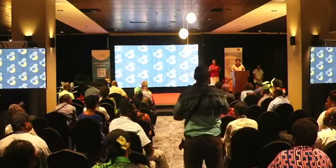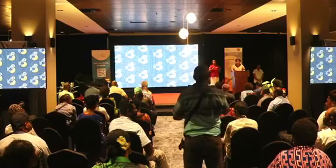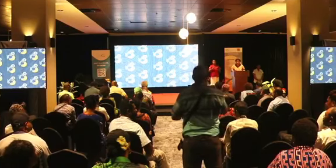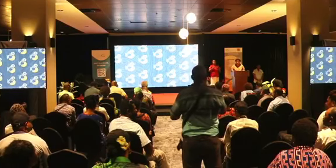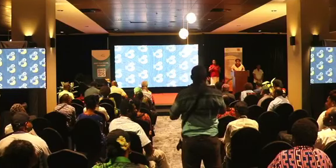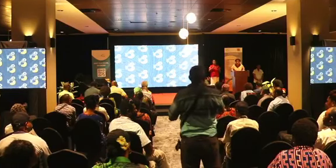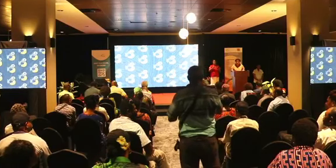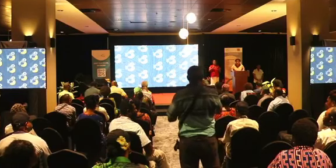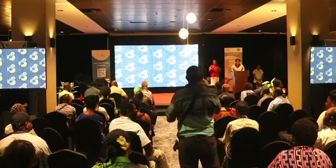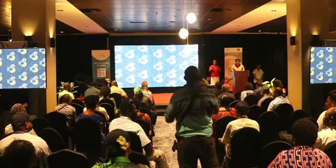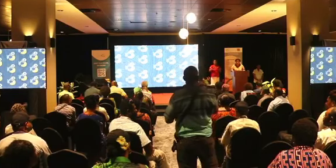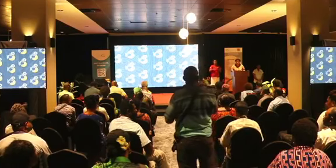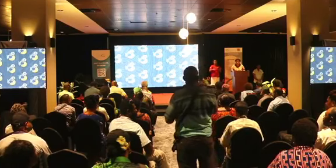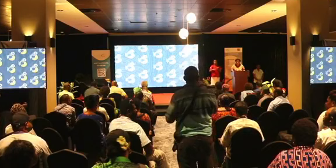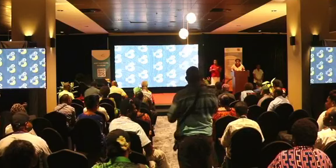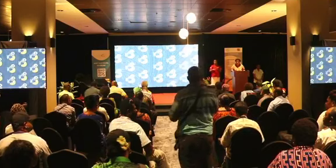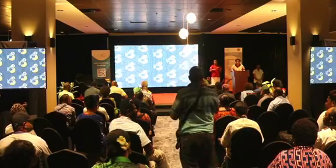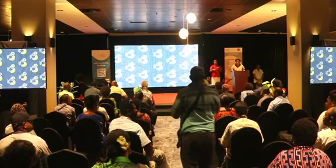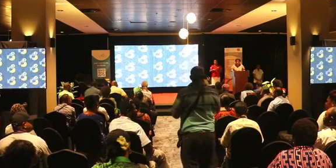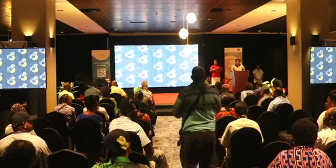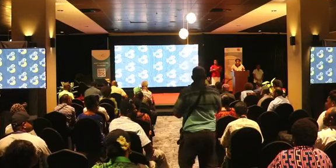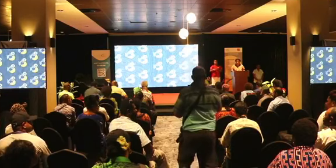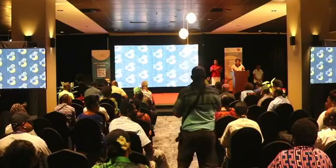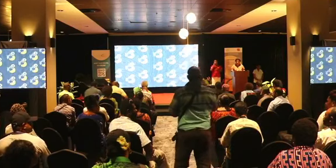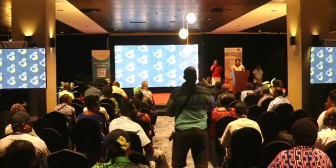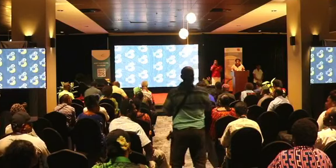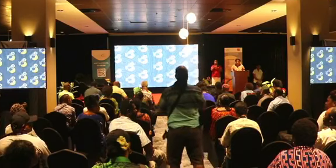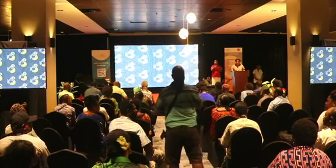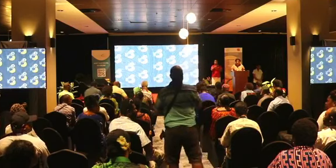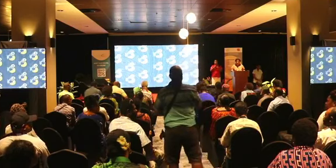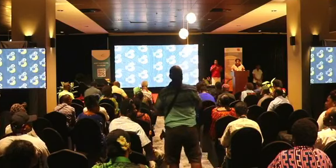suppose part blow punishment.